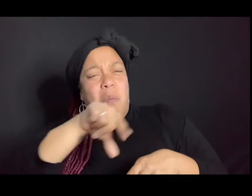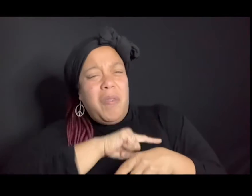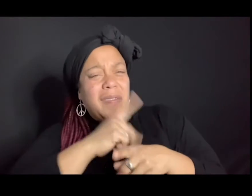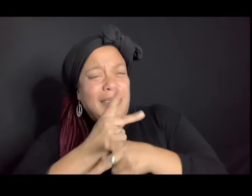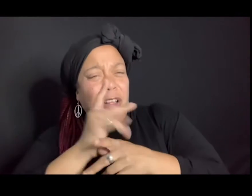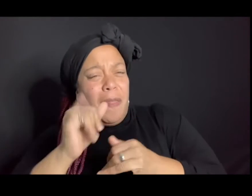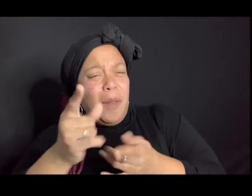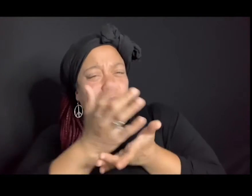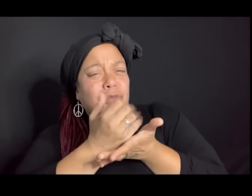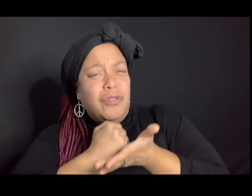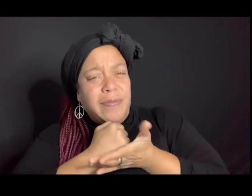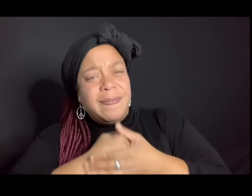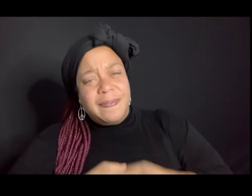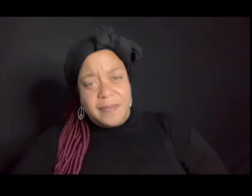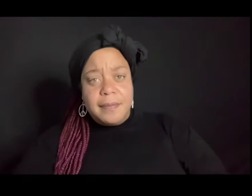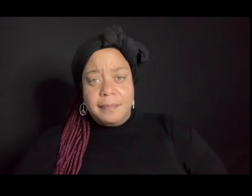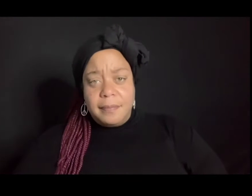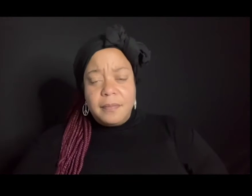that you deserve.